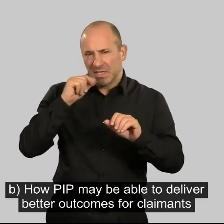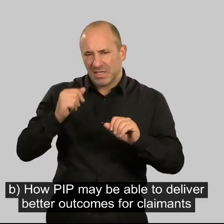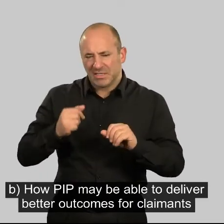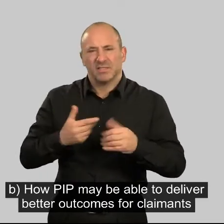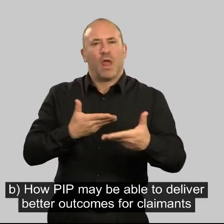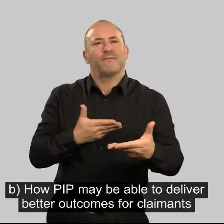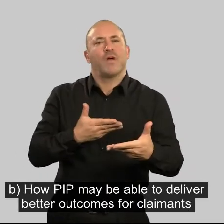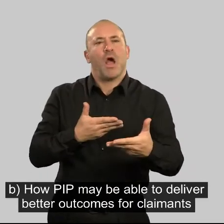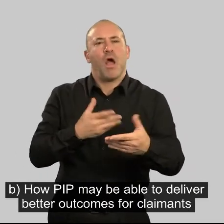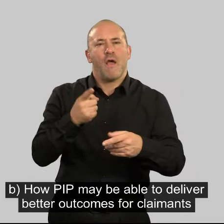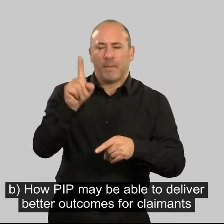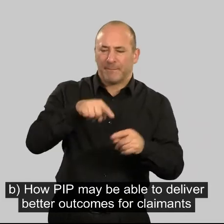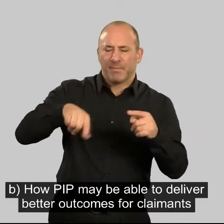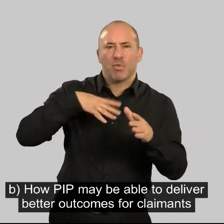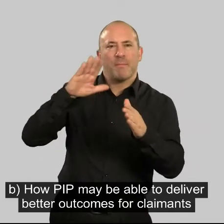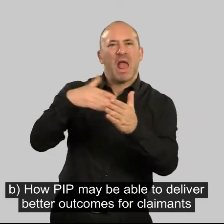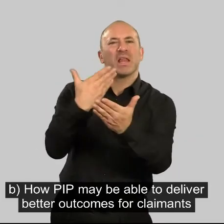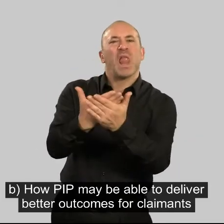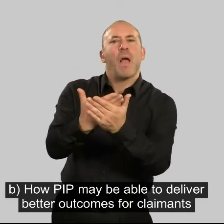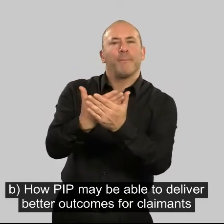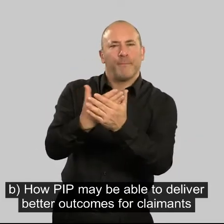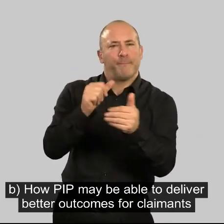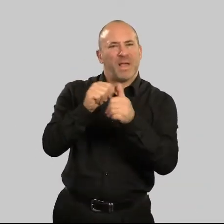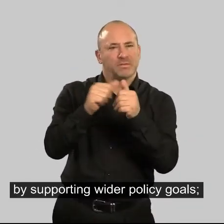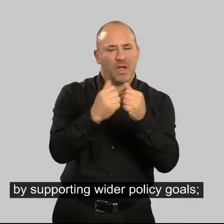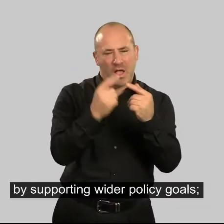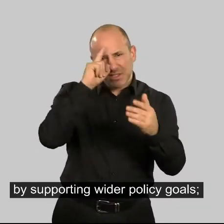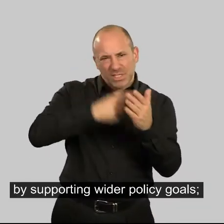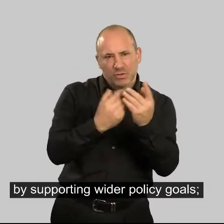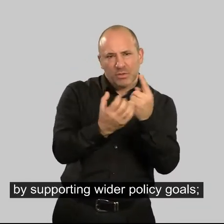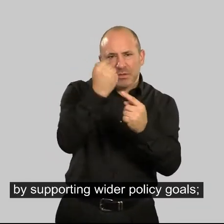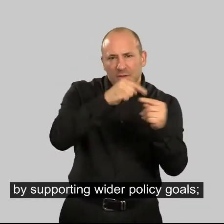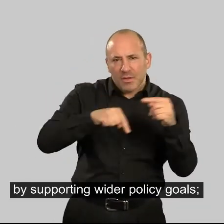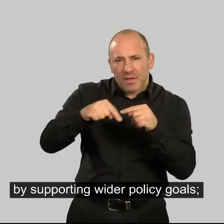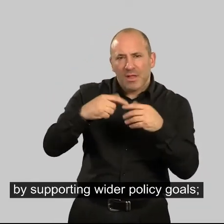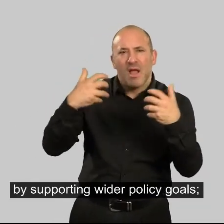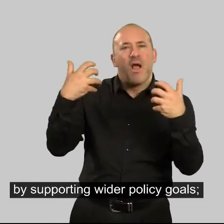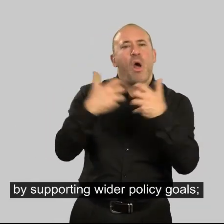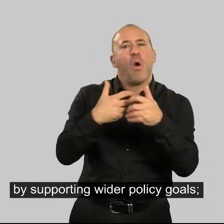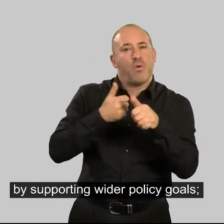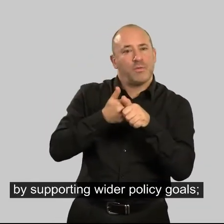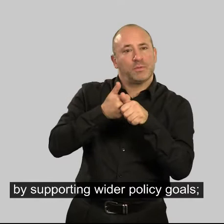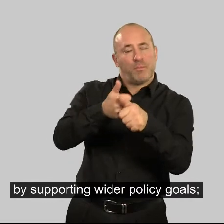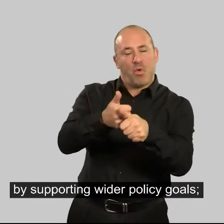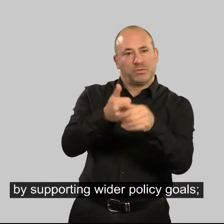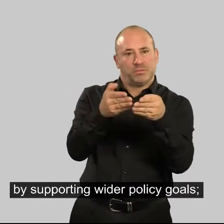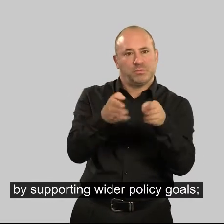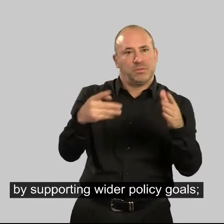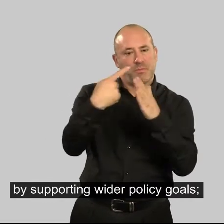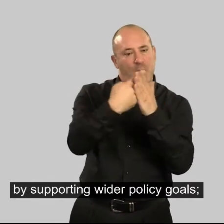PIP may be able to deliver better outcomes for claimants by supporting wider policy goals.